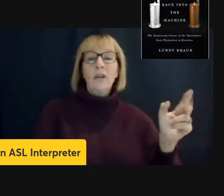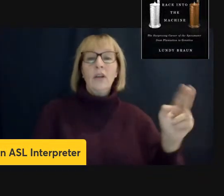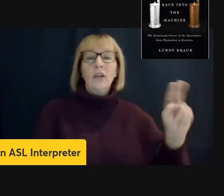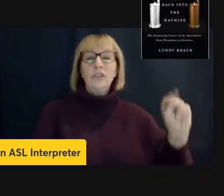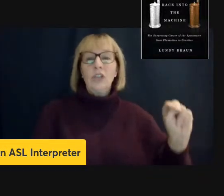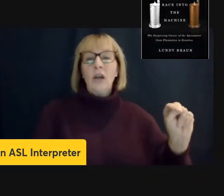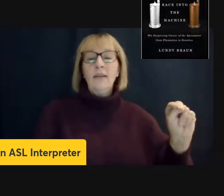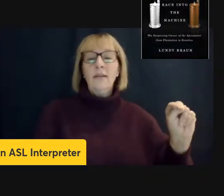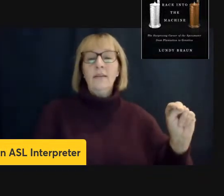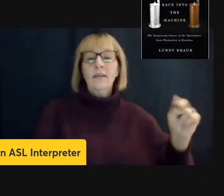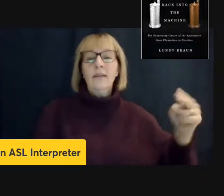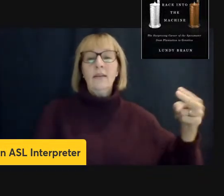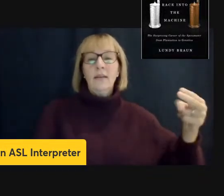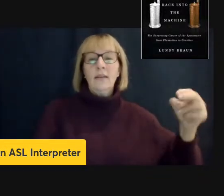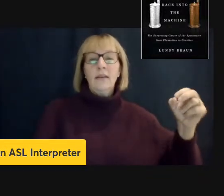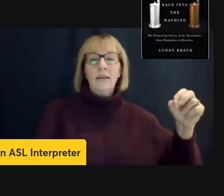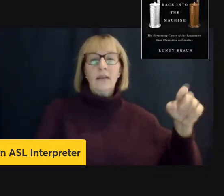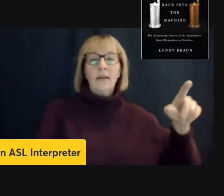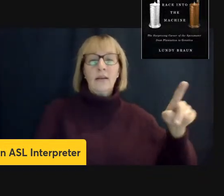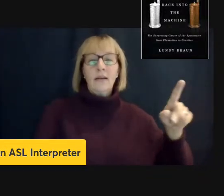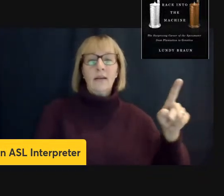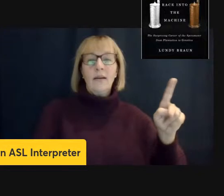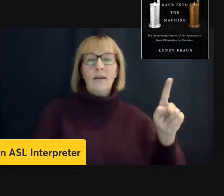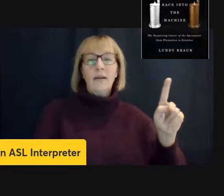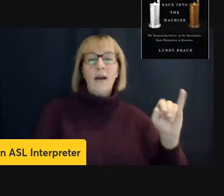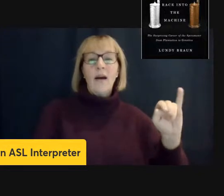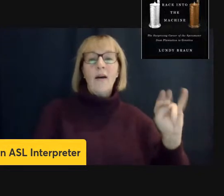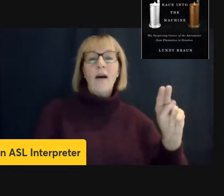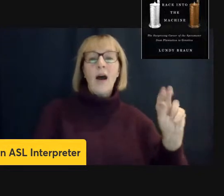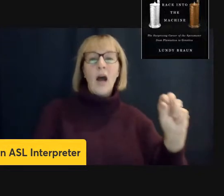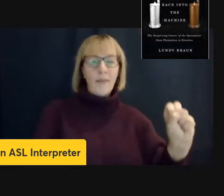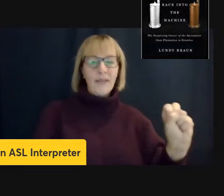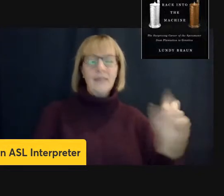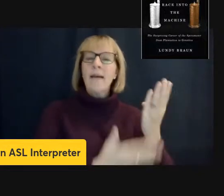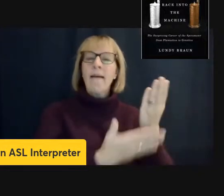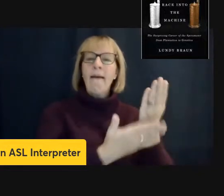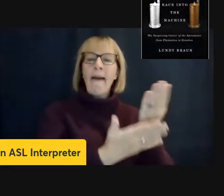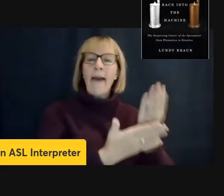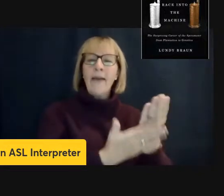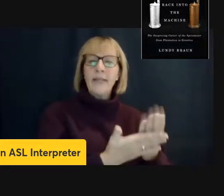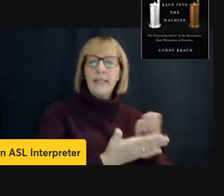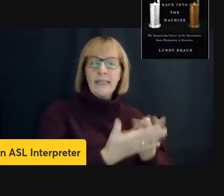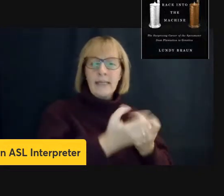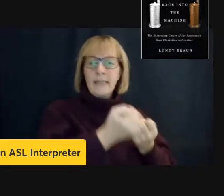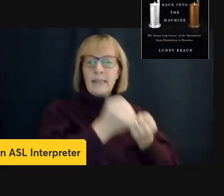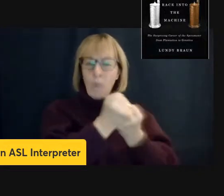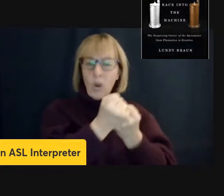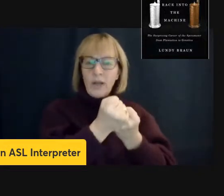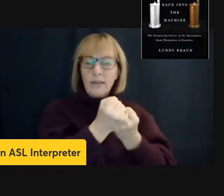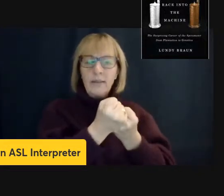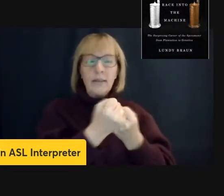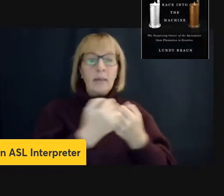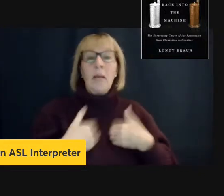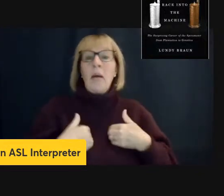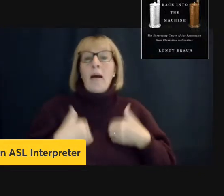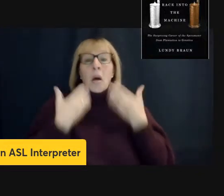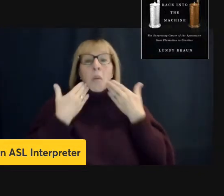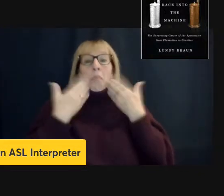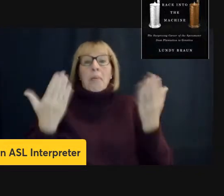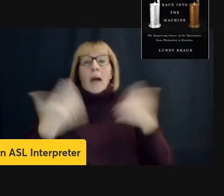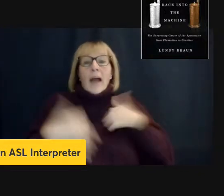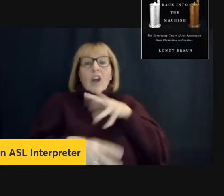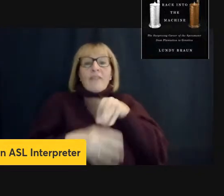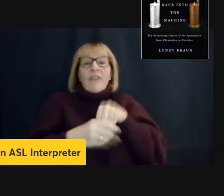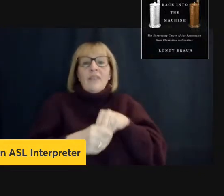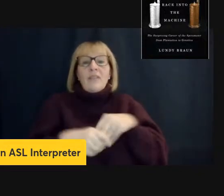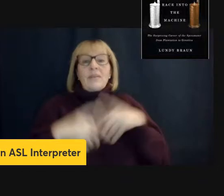the evidence base for this idea more systematically. I had no idea what I was getting